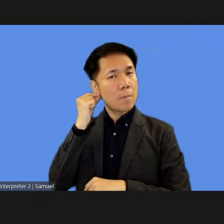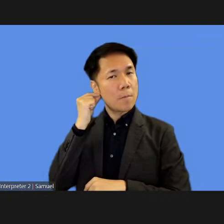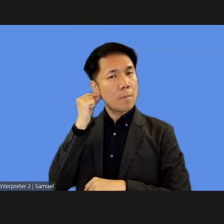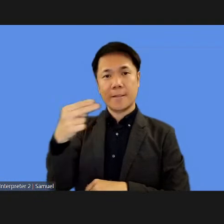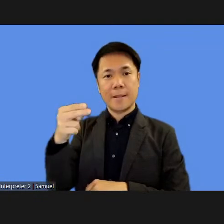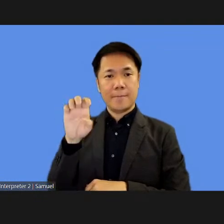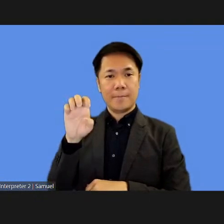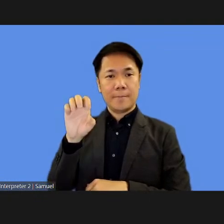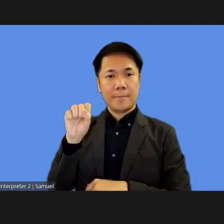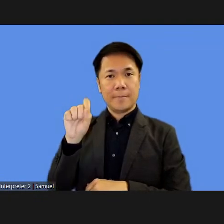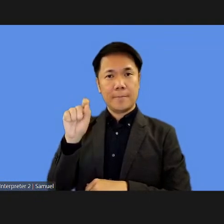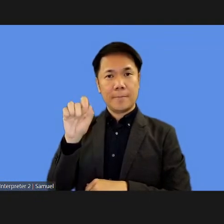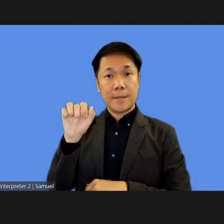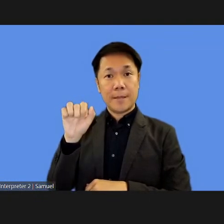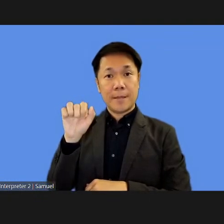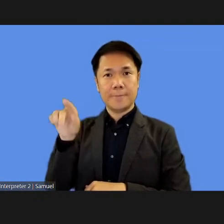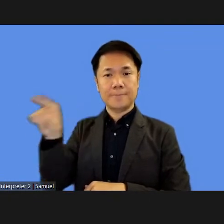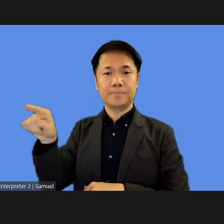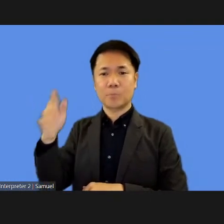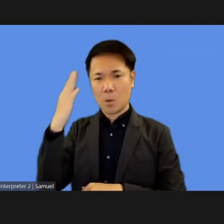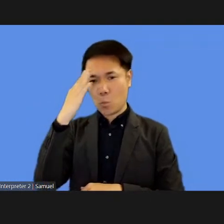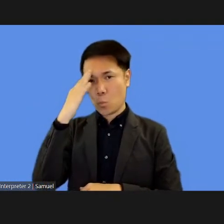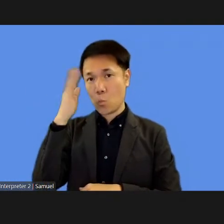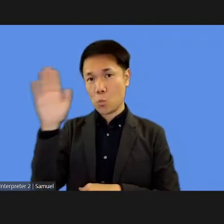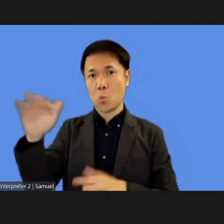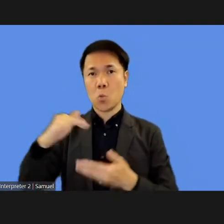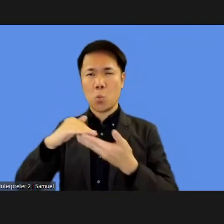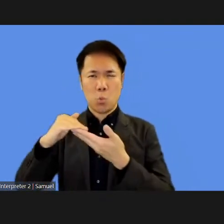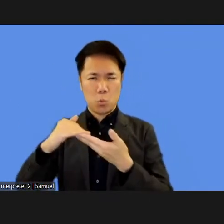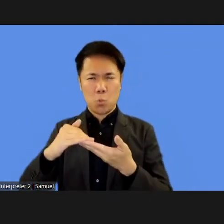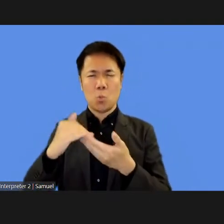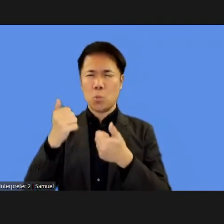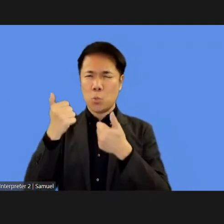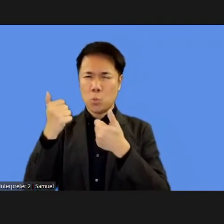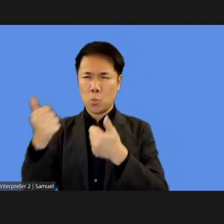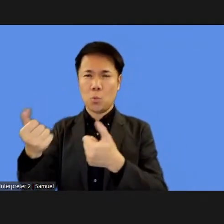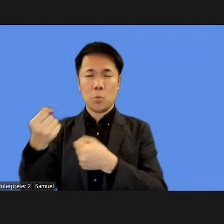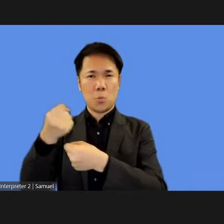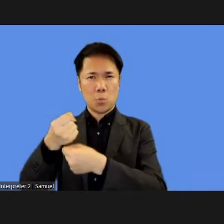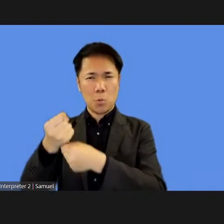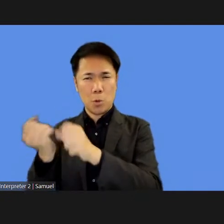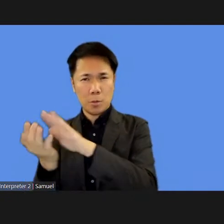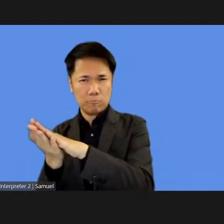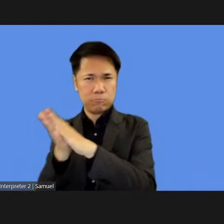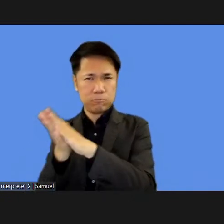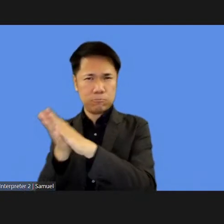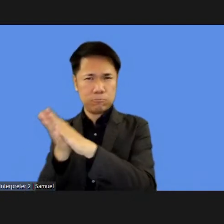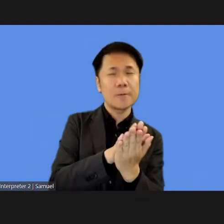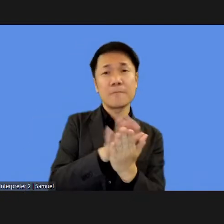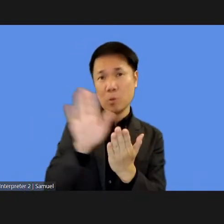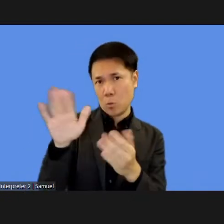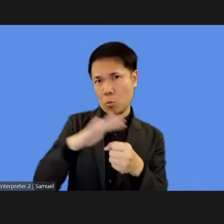of Governors, is doing a great job on the localization of the SDG. Esther, are you online?